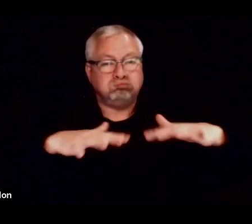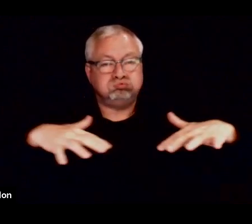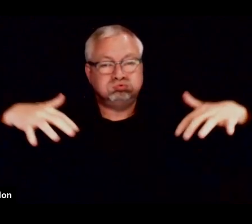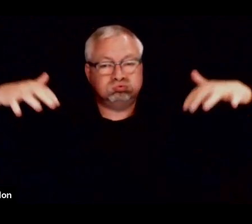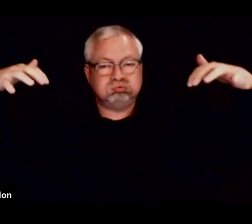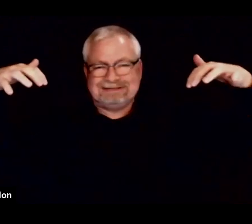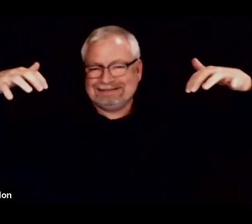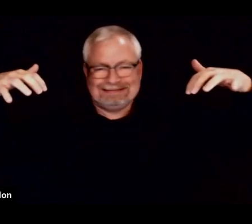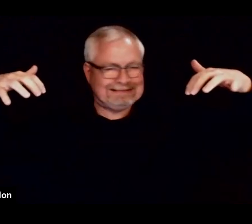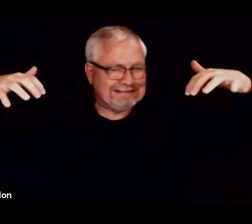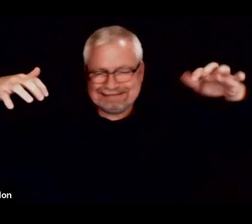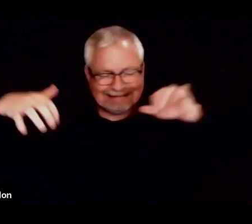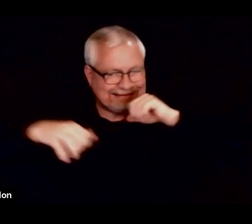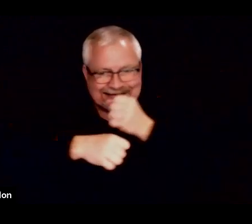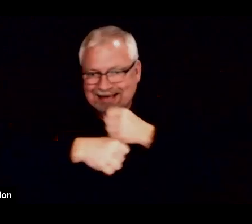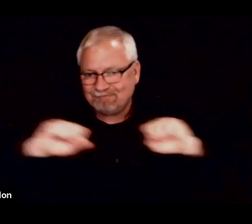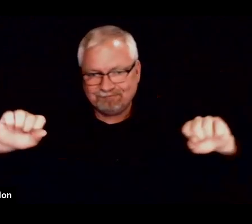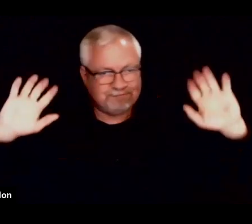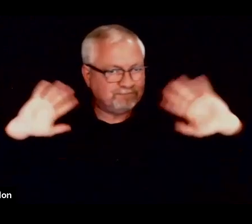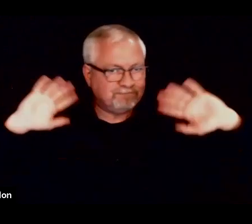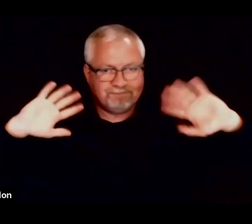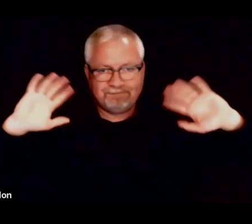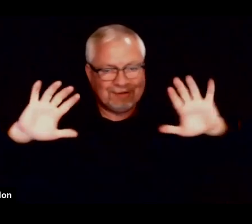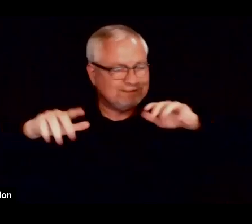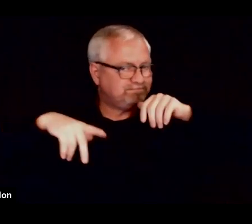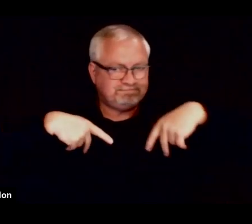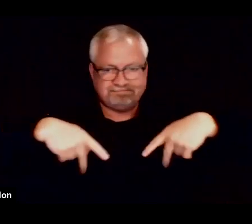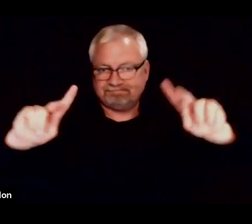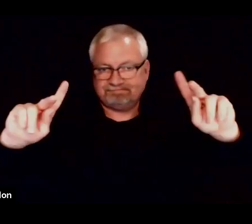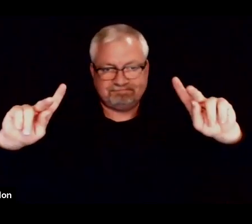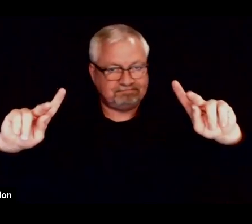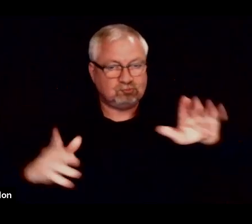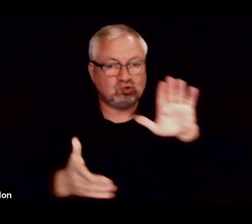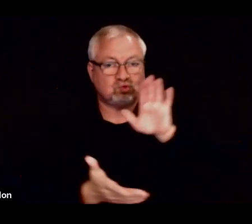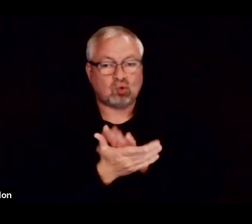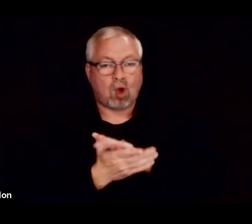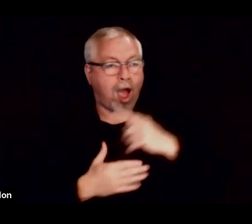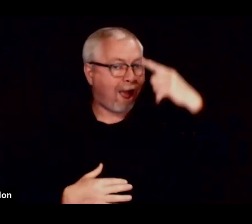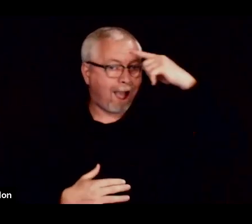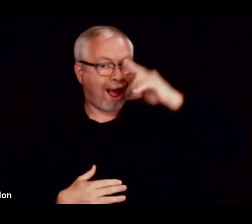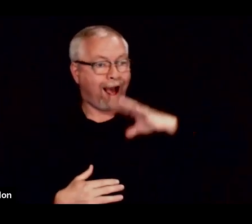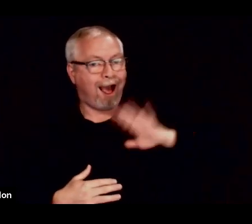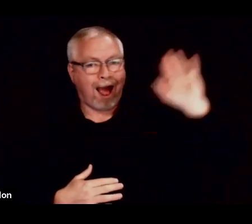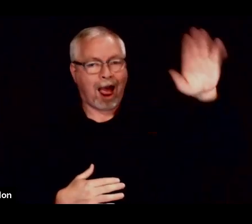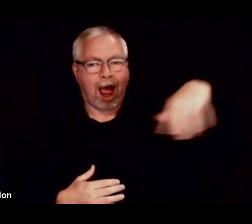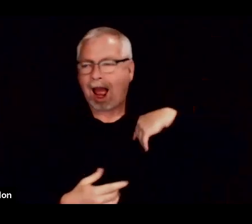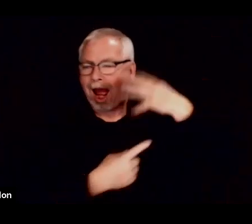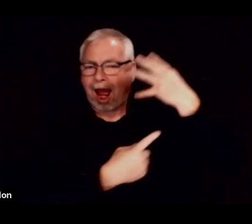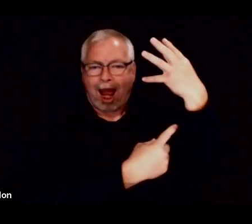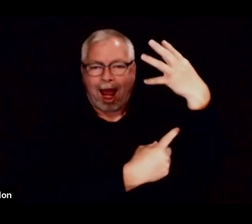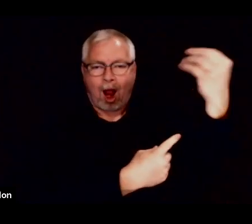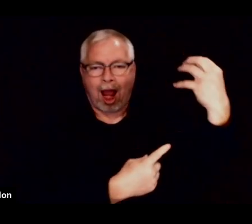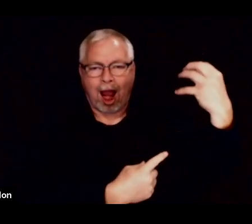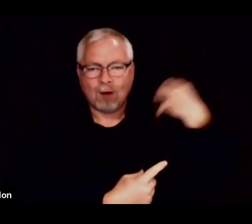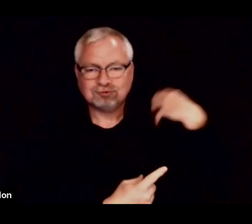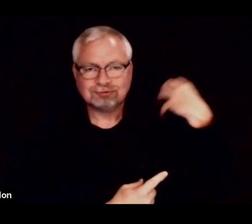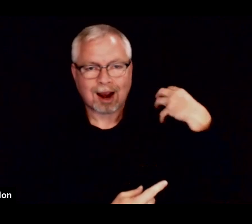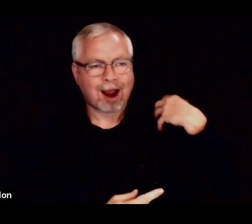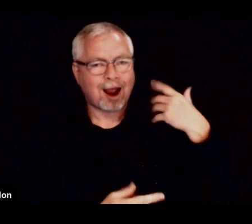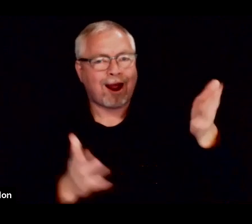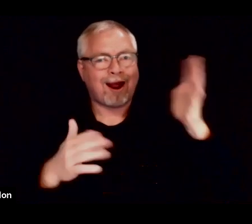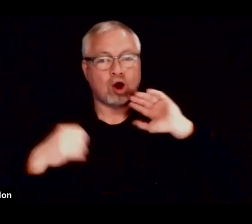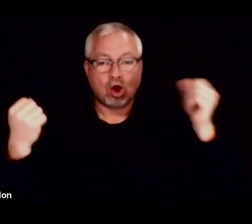not permitted. If your school is considering a ceremony outside of the home, such as a car parade or a parking lot